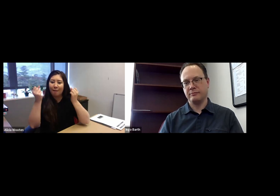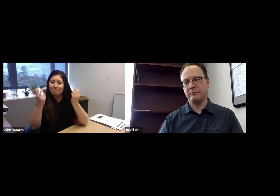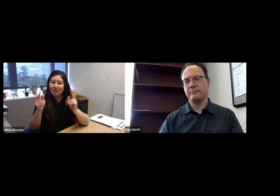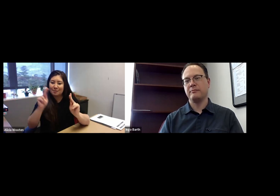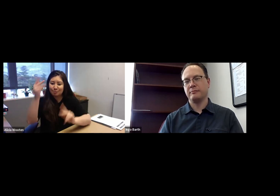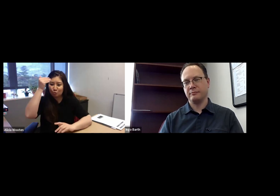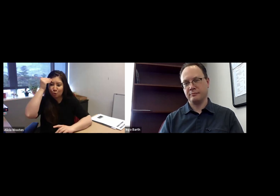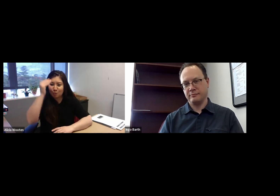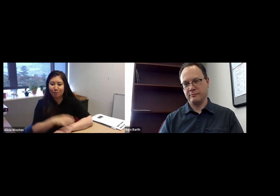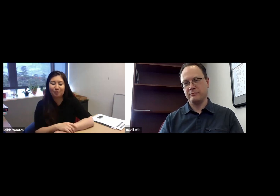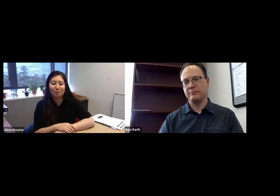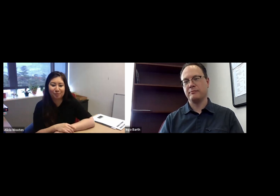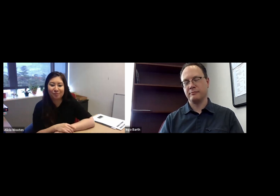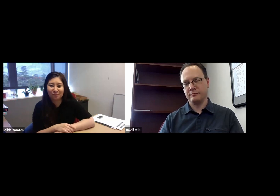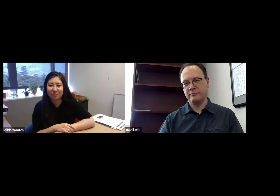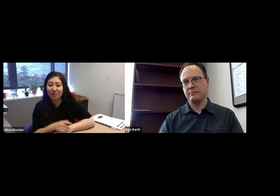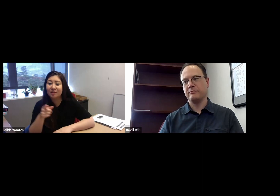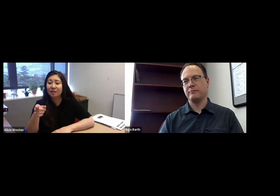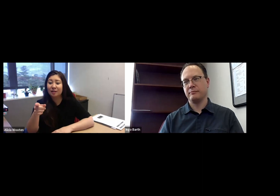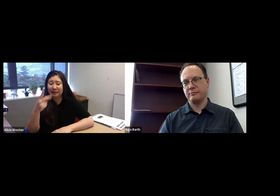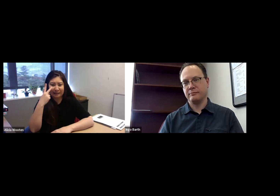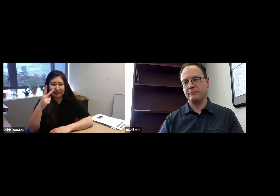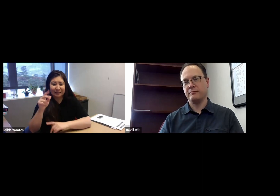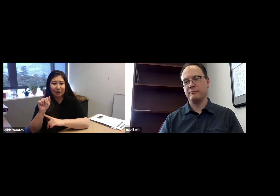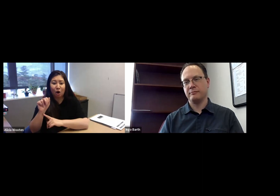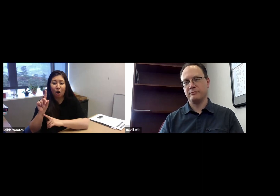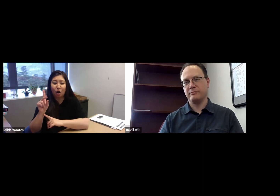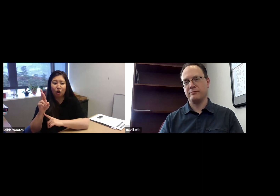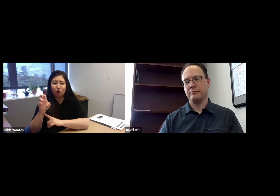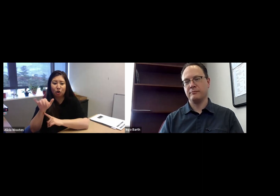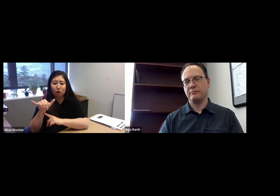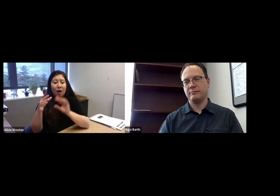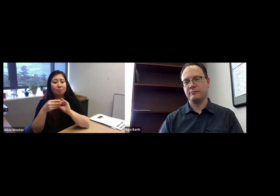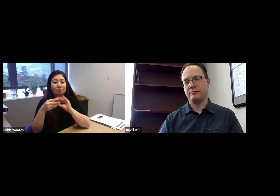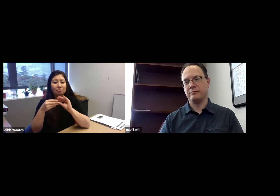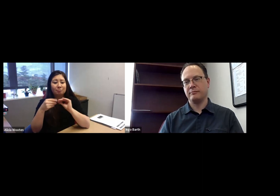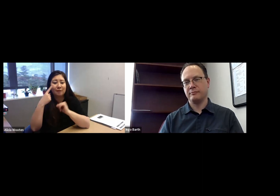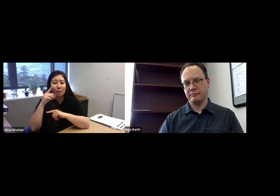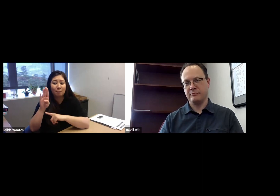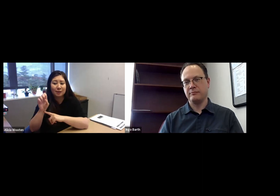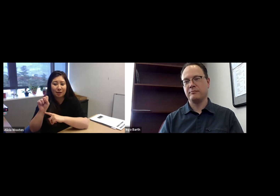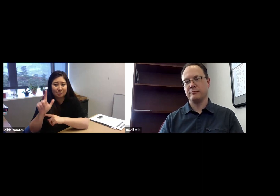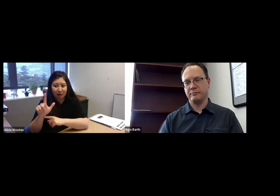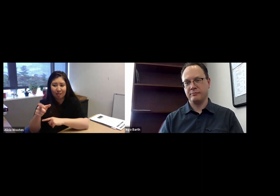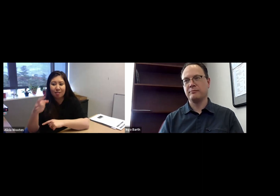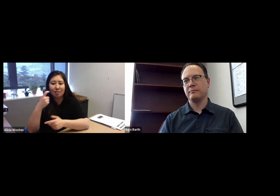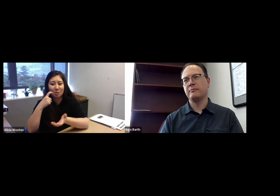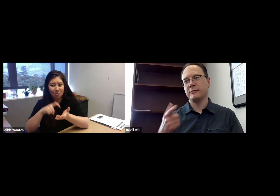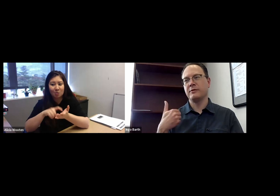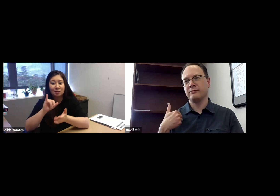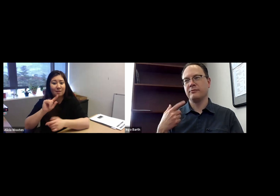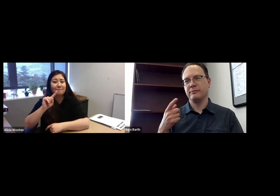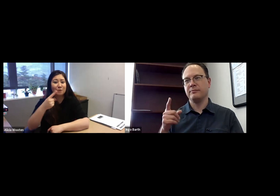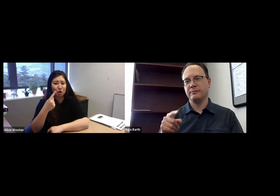do remember Joe Wheeler's went out, but not that many people are aware of it. Now, Audrey